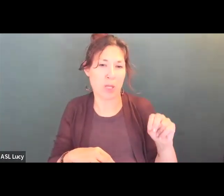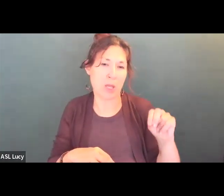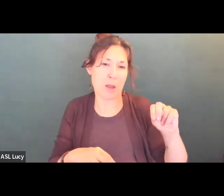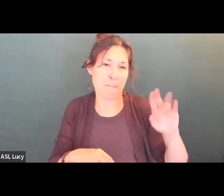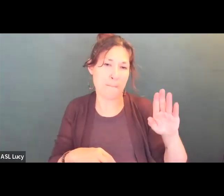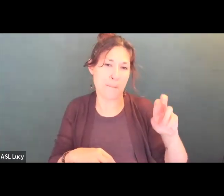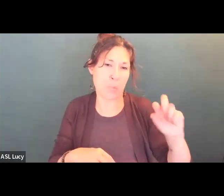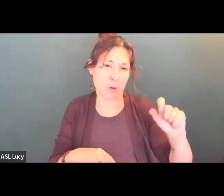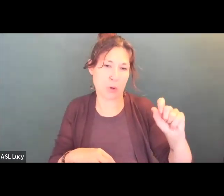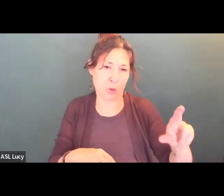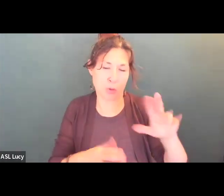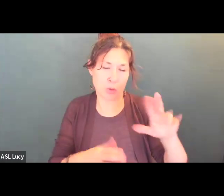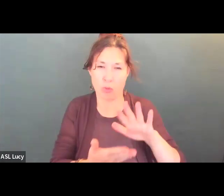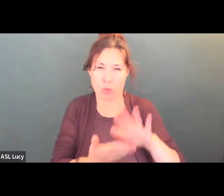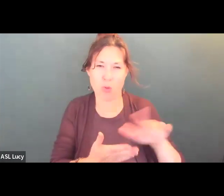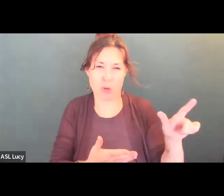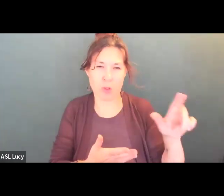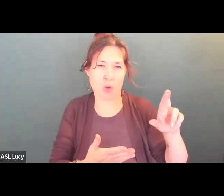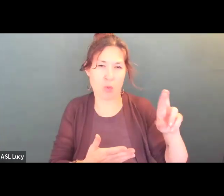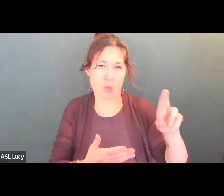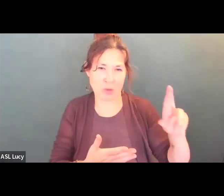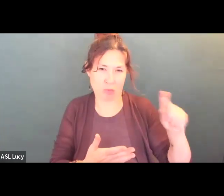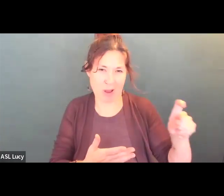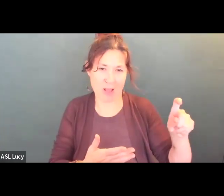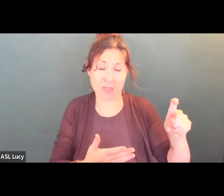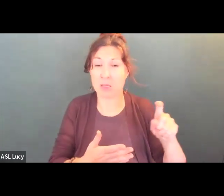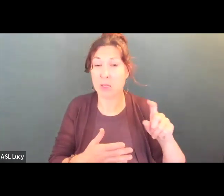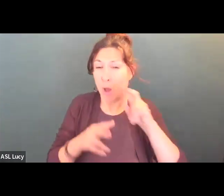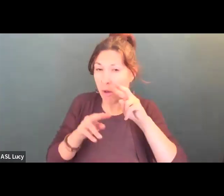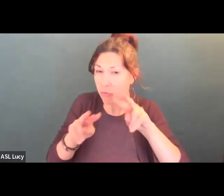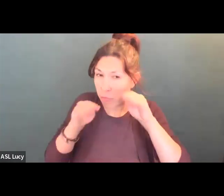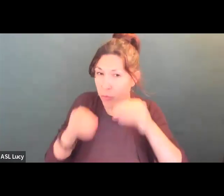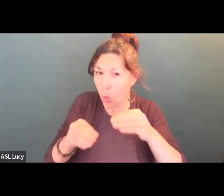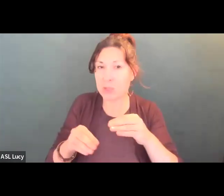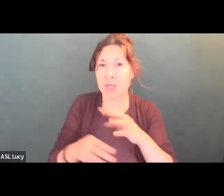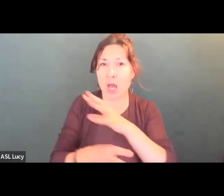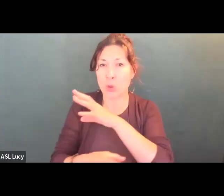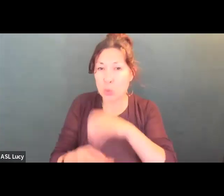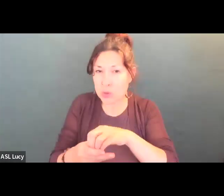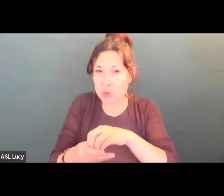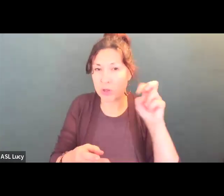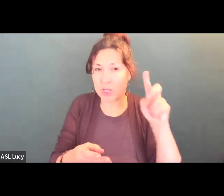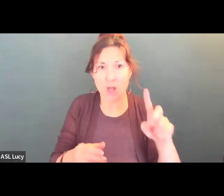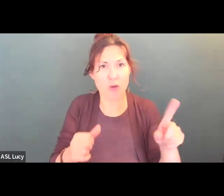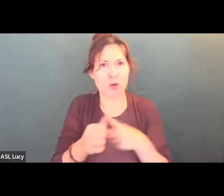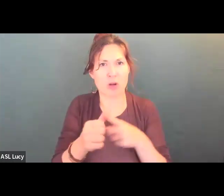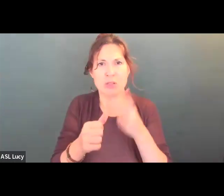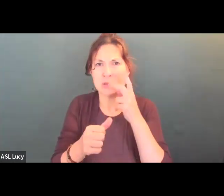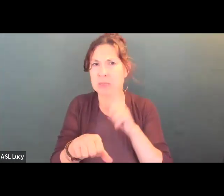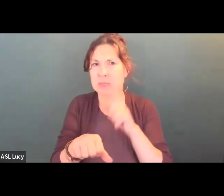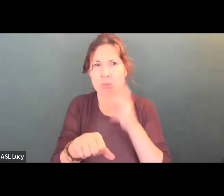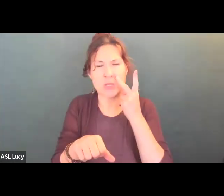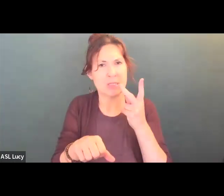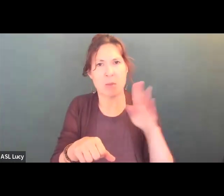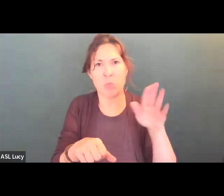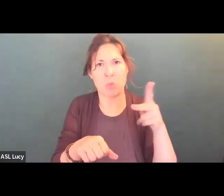here they focus specifically on inclusive education. This is the first time this has ever been done in BPS.